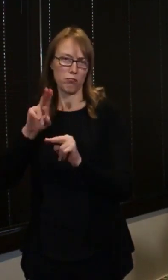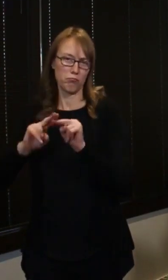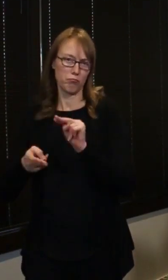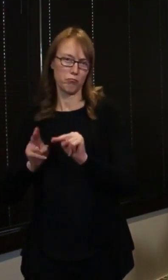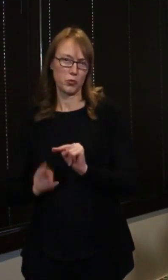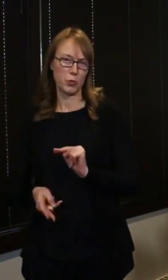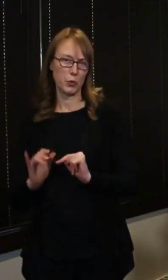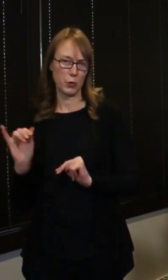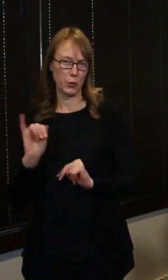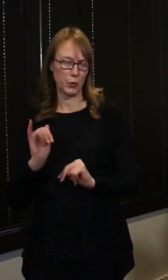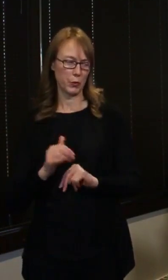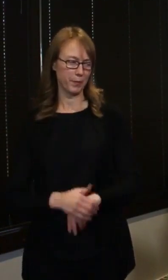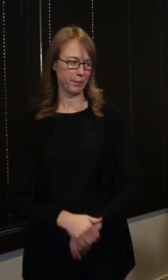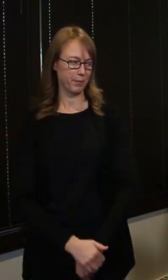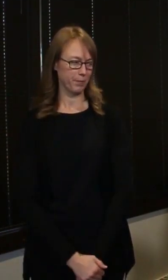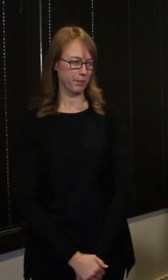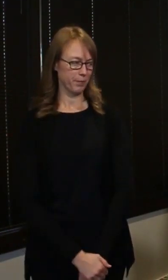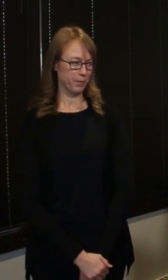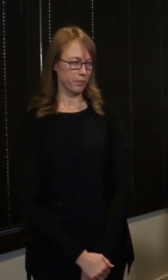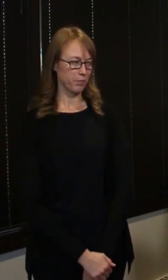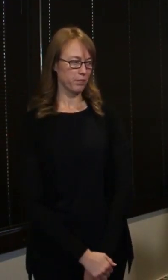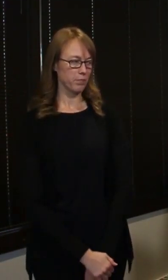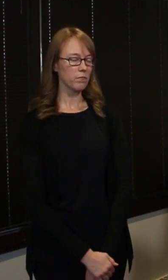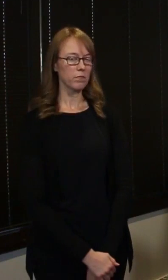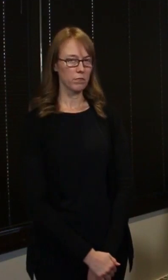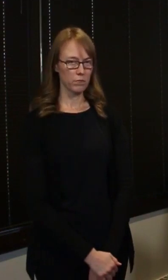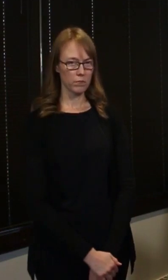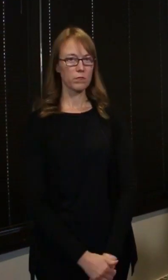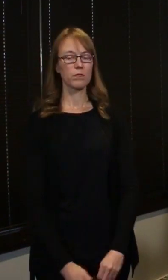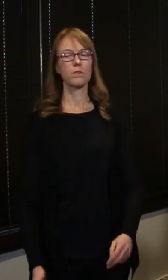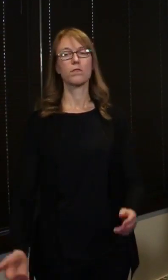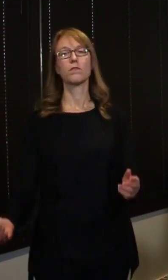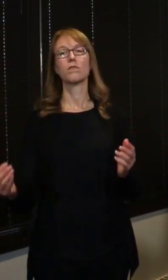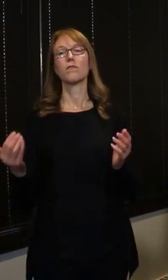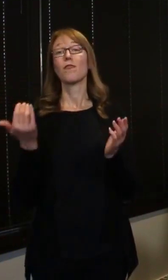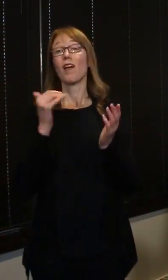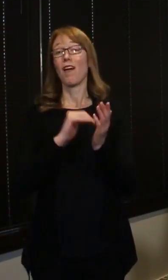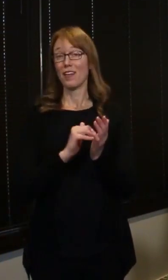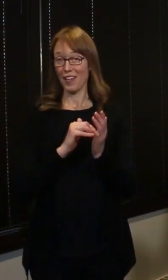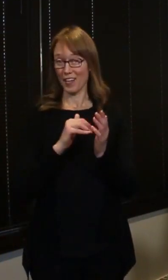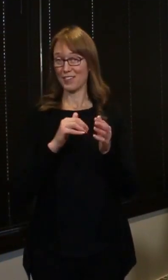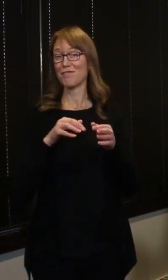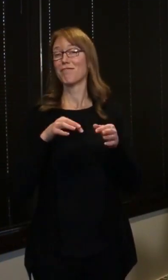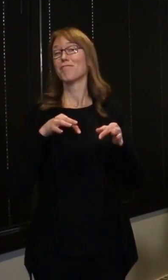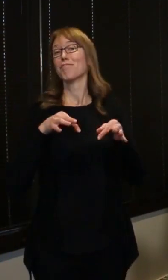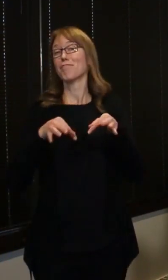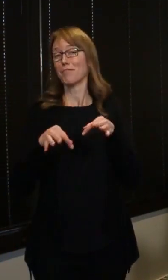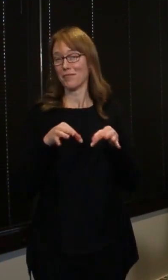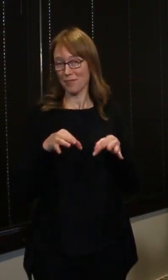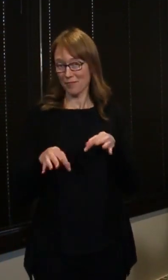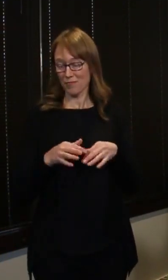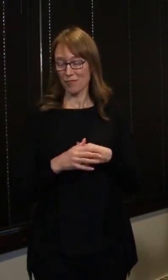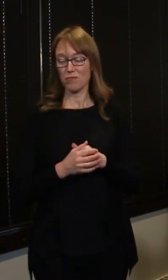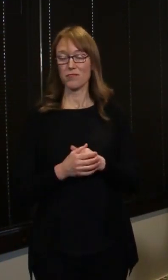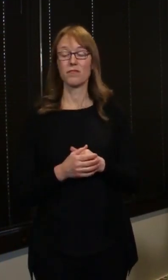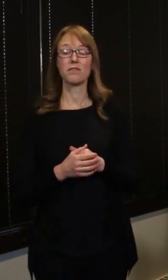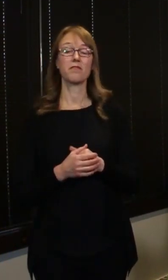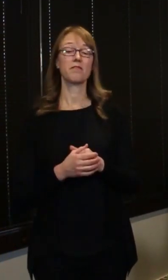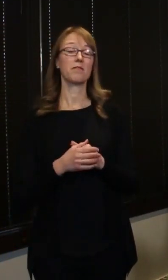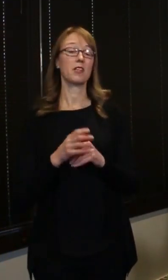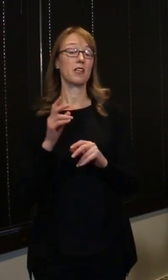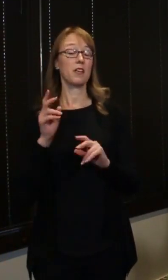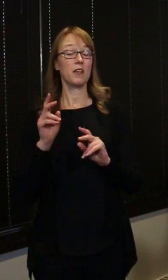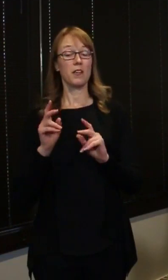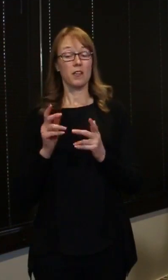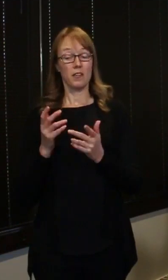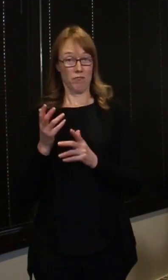news. And again, just to reiterate that the deaths, whenever admissions